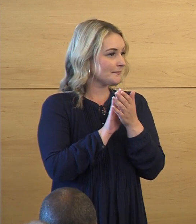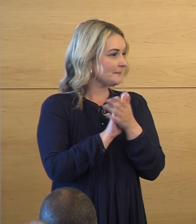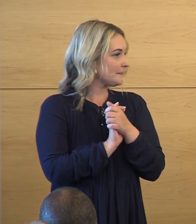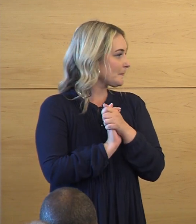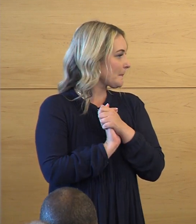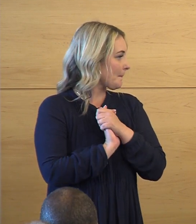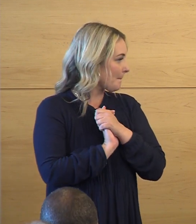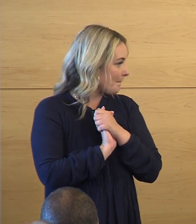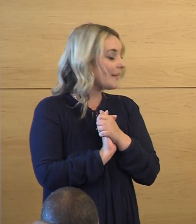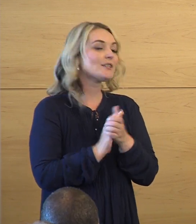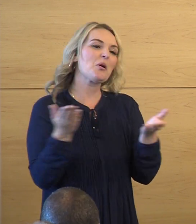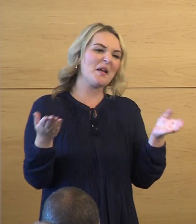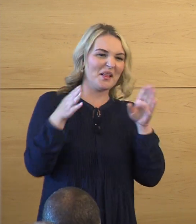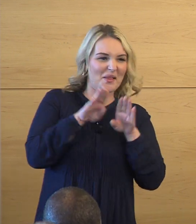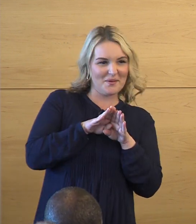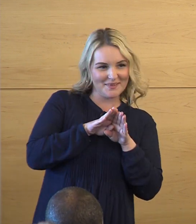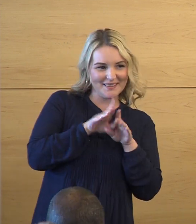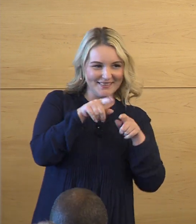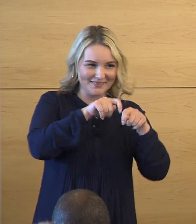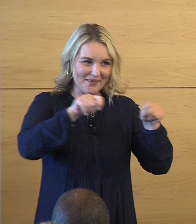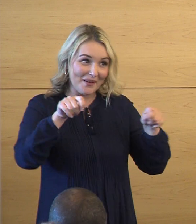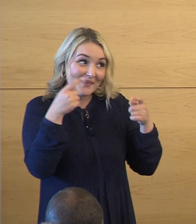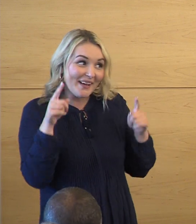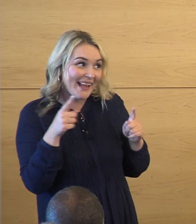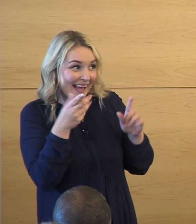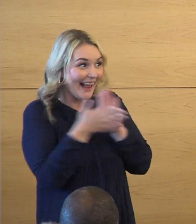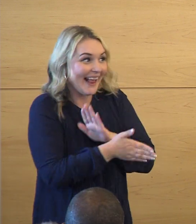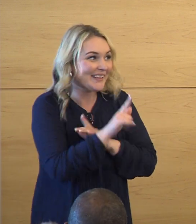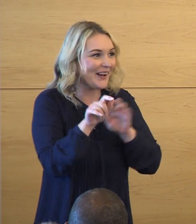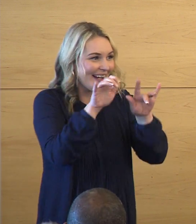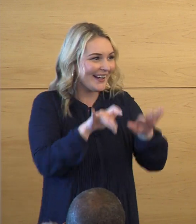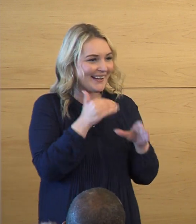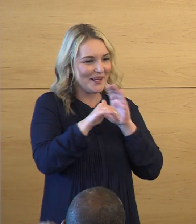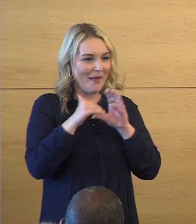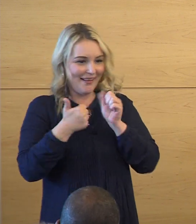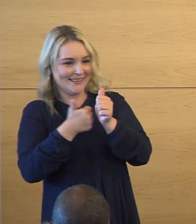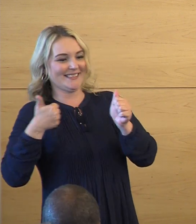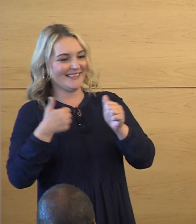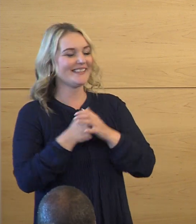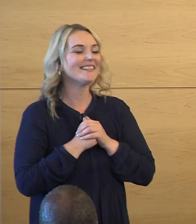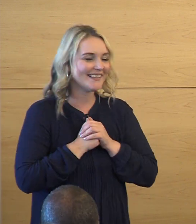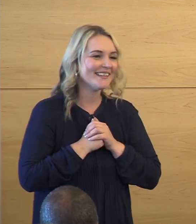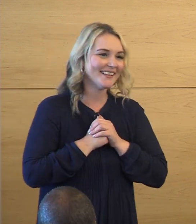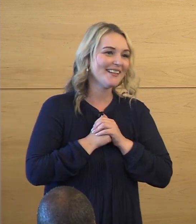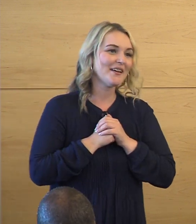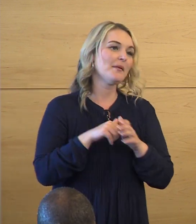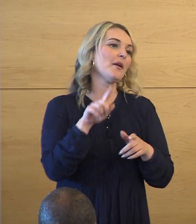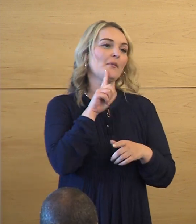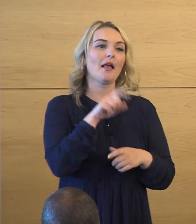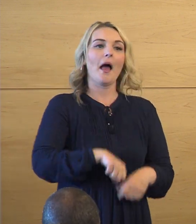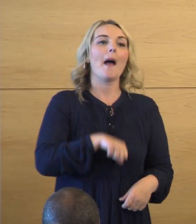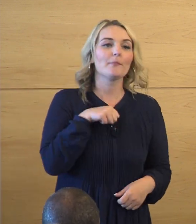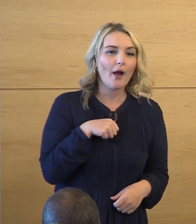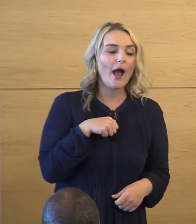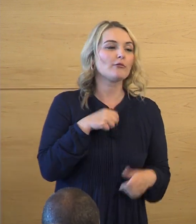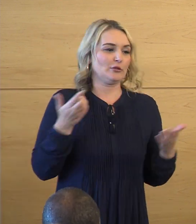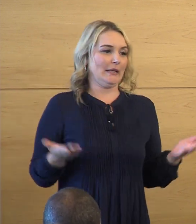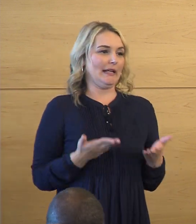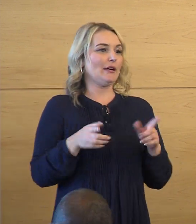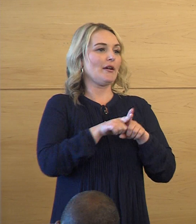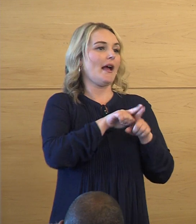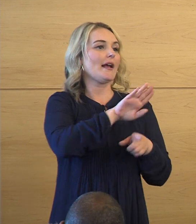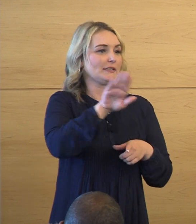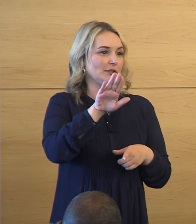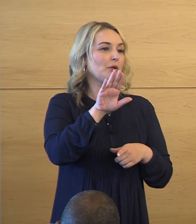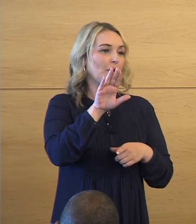So, in closing, I'm finally getting to the end here so you can get to those emails that you need to catch. I'm very proud to serve as your chief. You know, I mean that